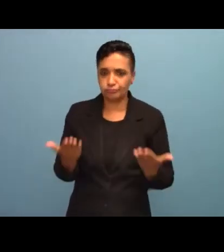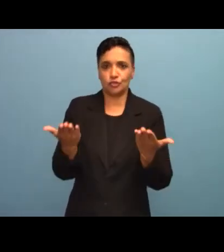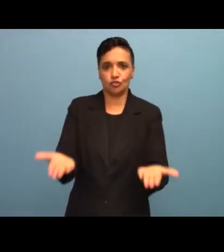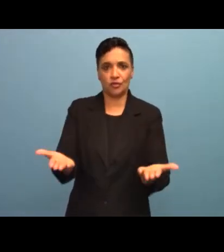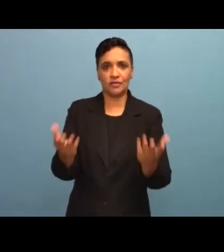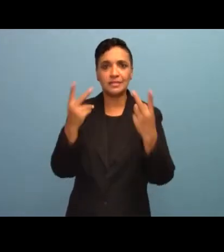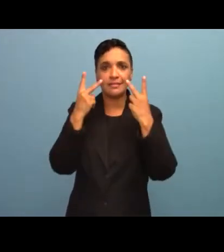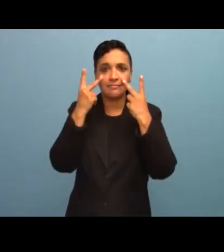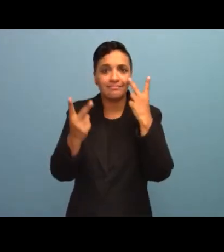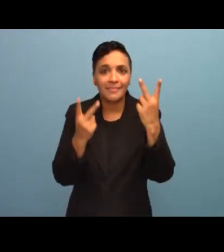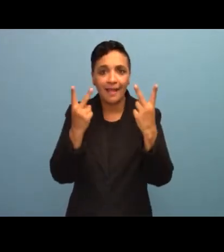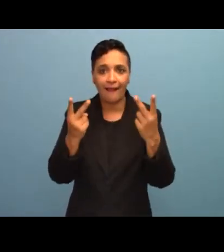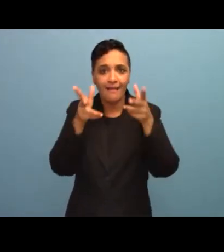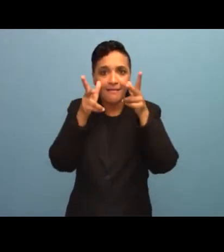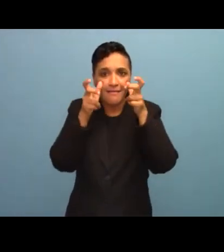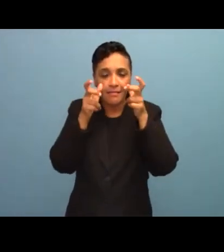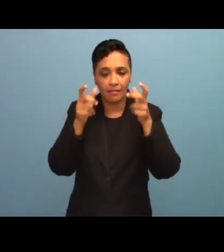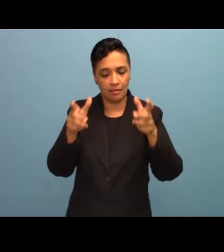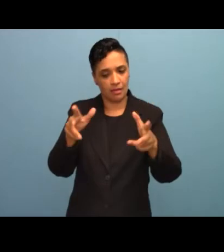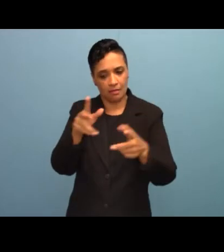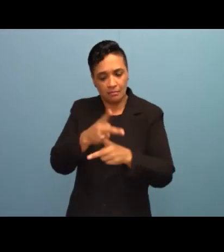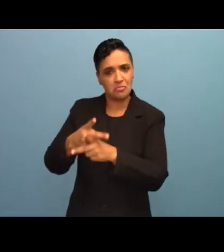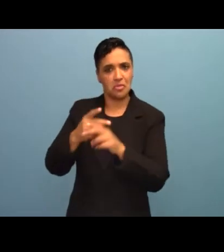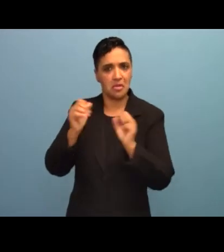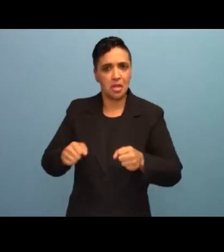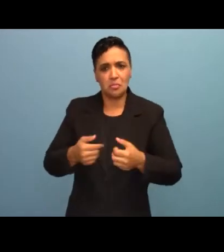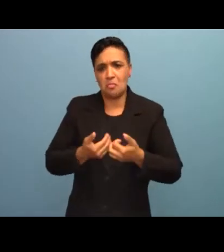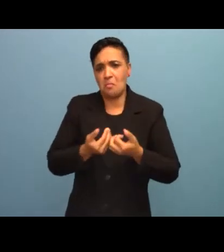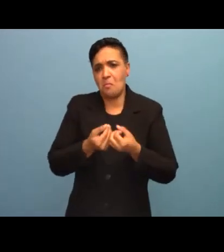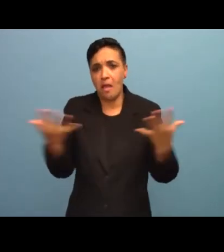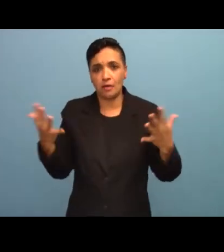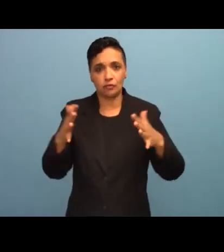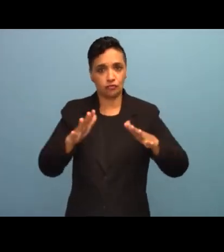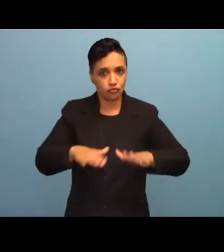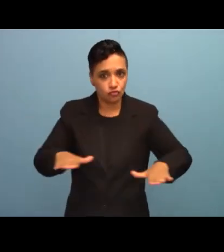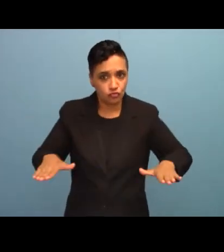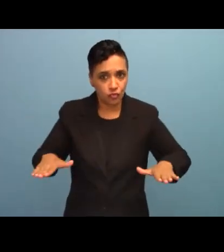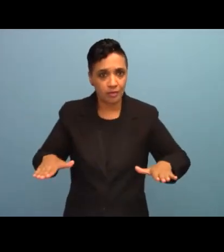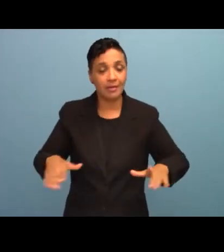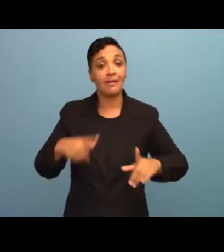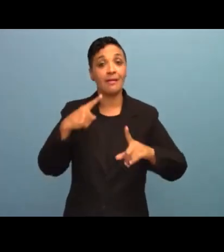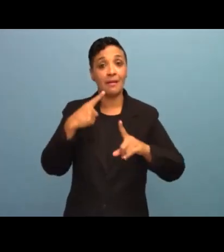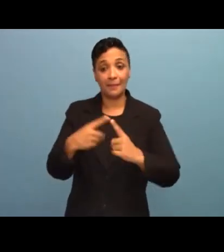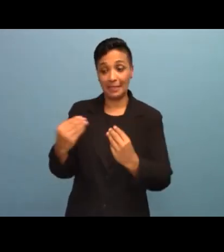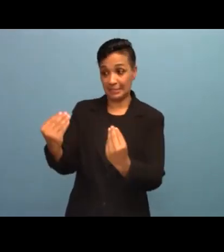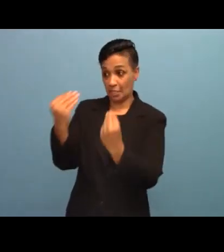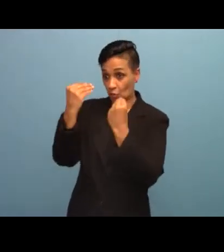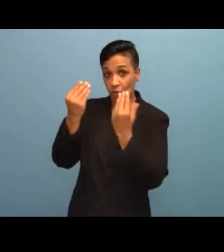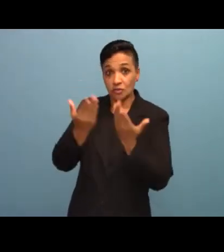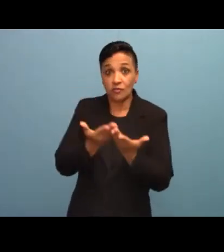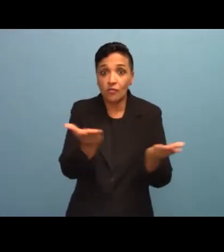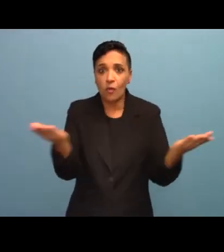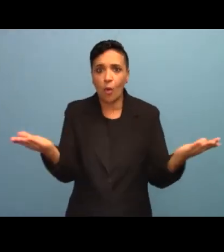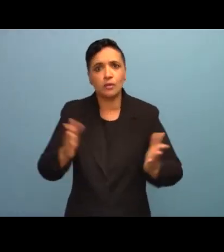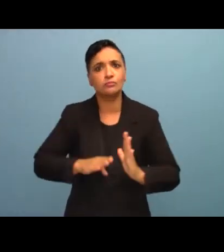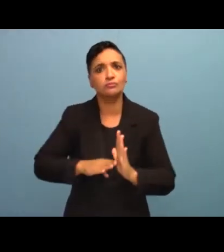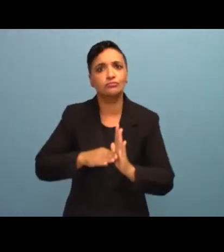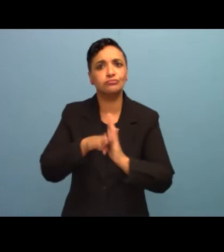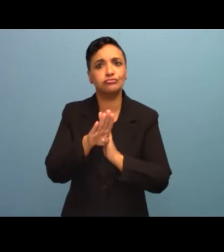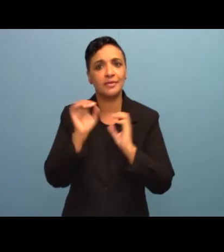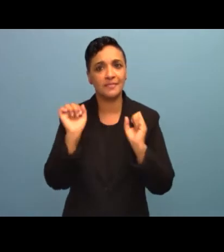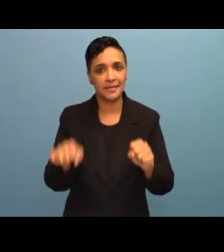by millions of children and support inclusive and equitable education for all. Giving